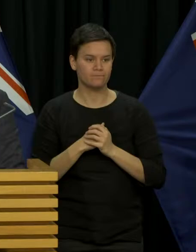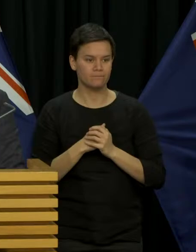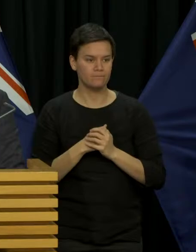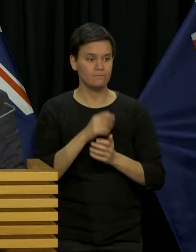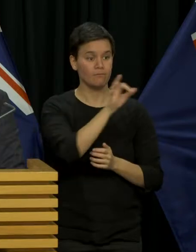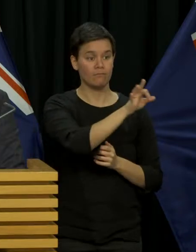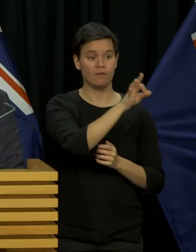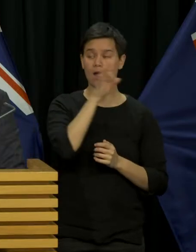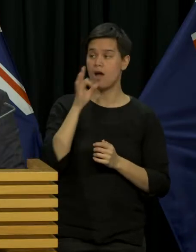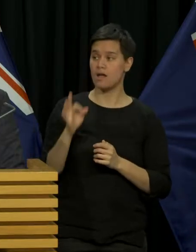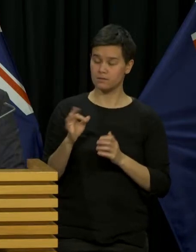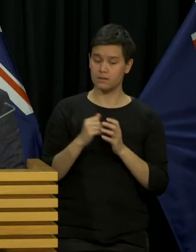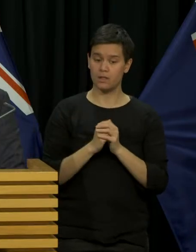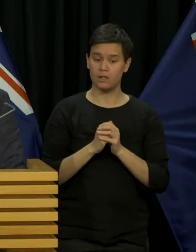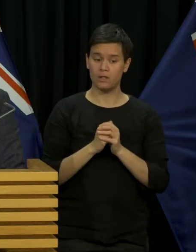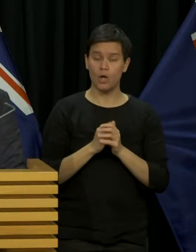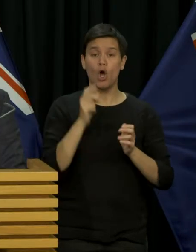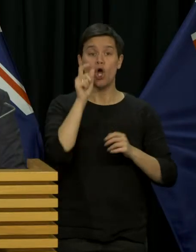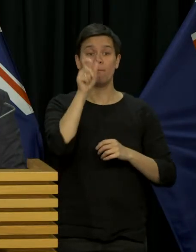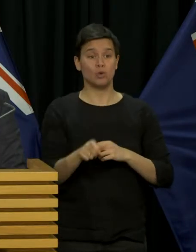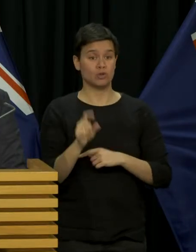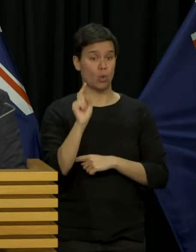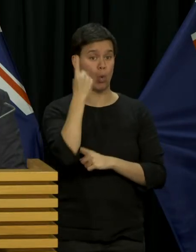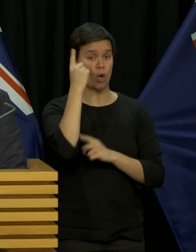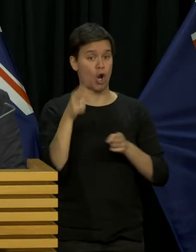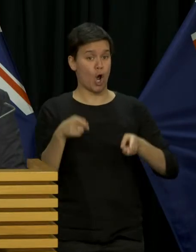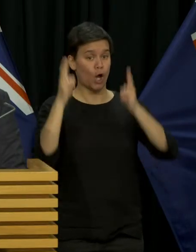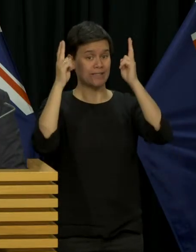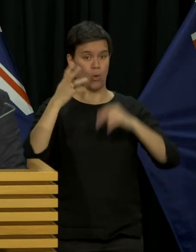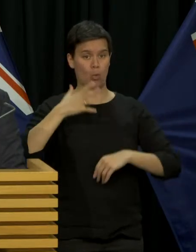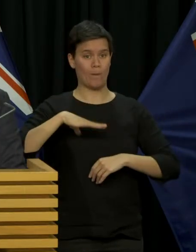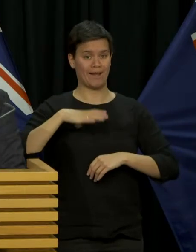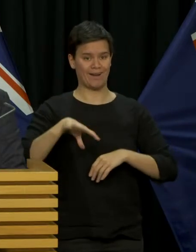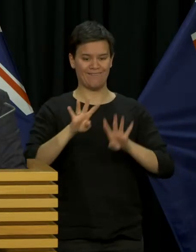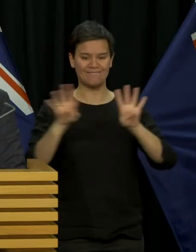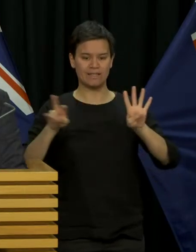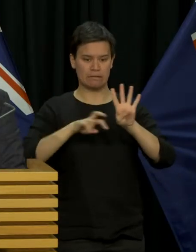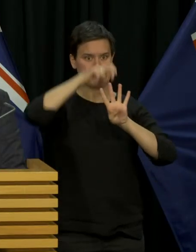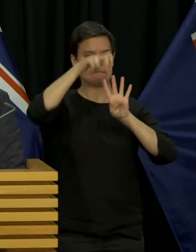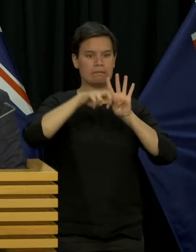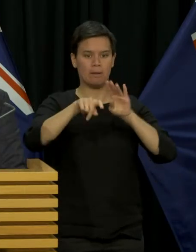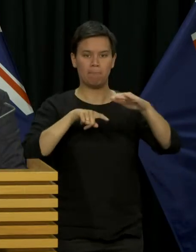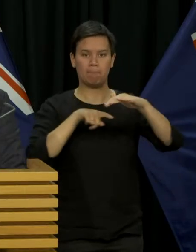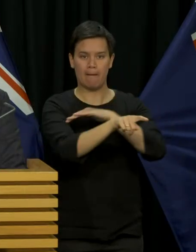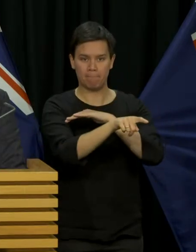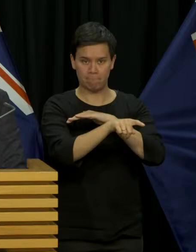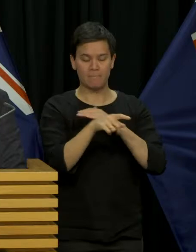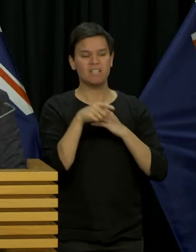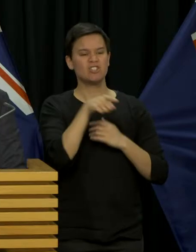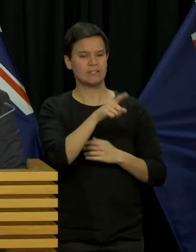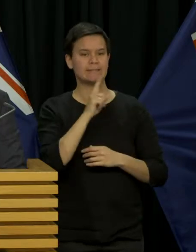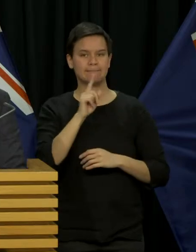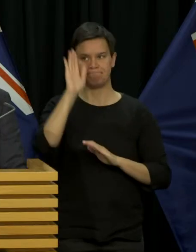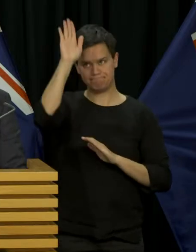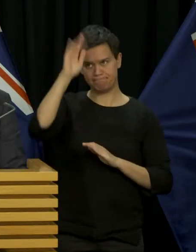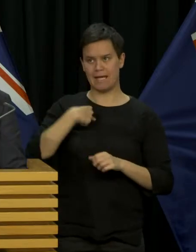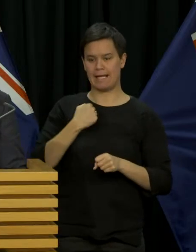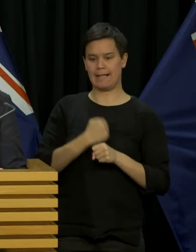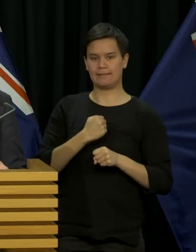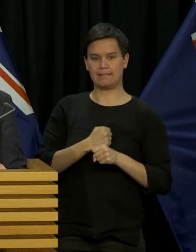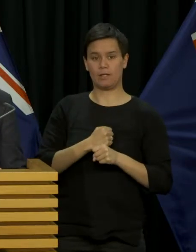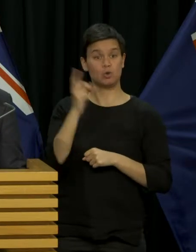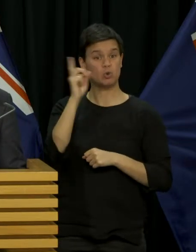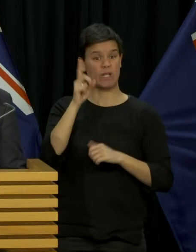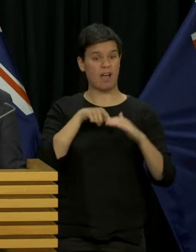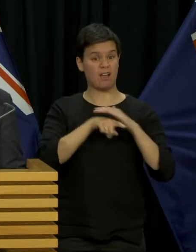has pleaded guilty in court today. Are the authorities aware of any risk of her absconding before she went into isolation? Look, I think, as